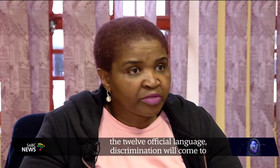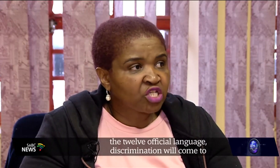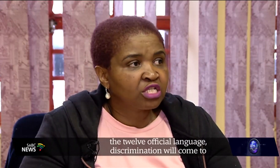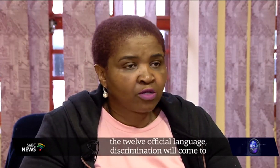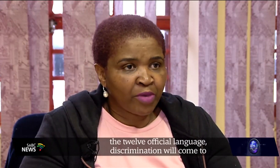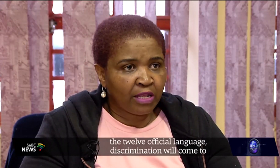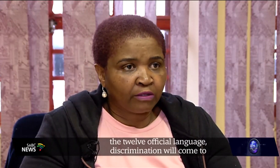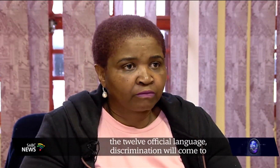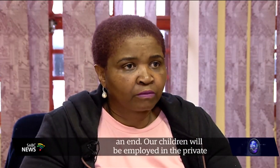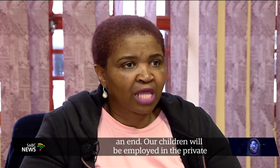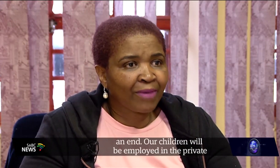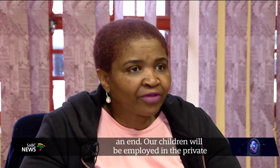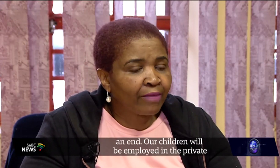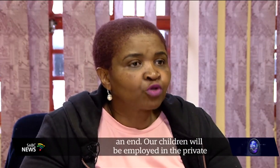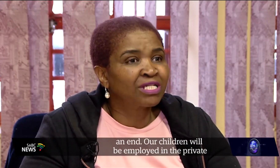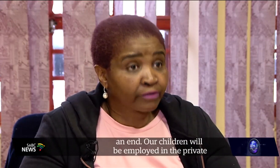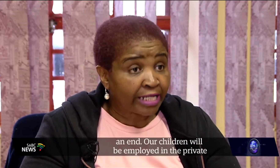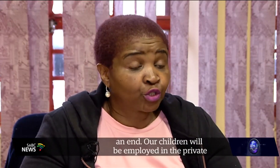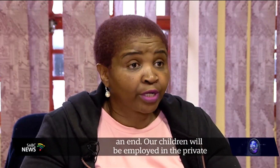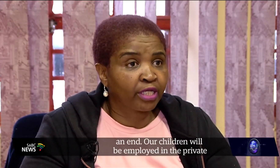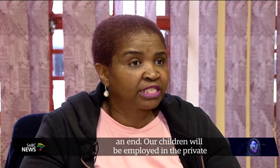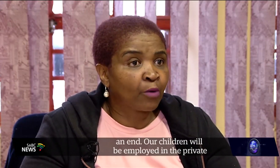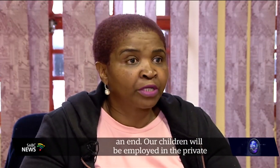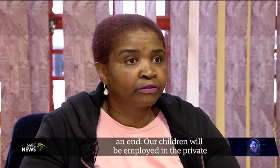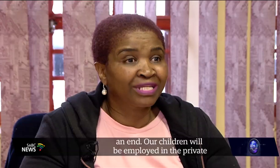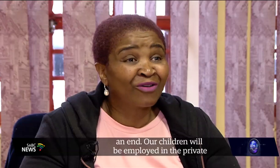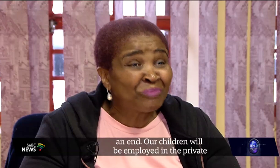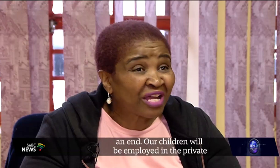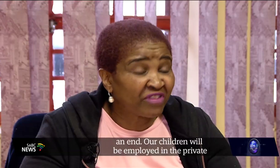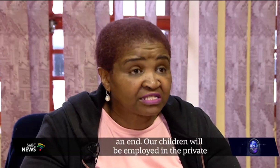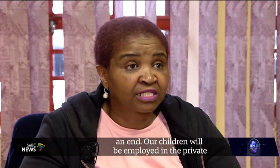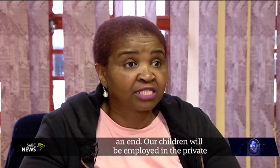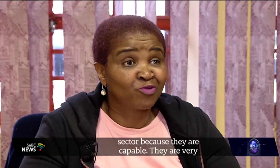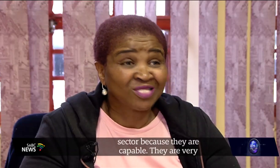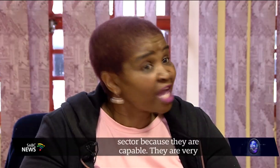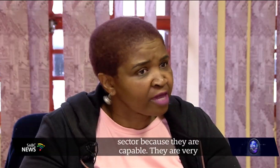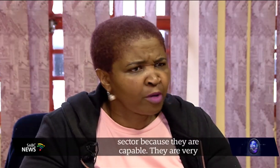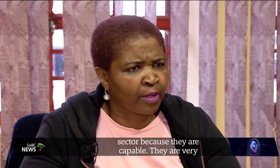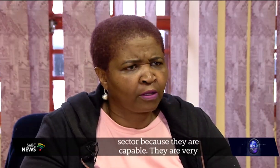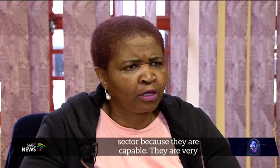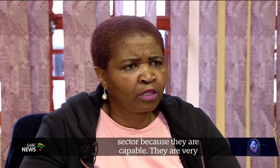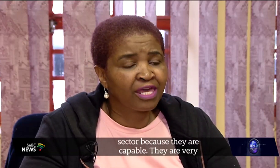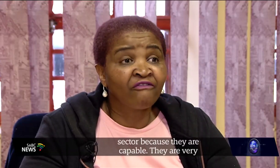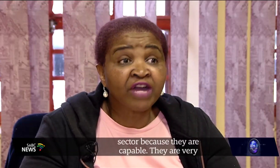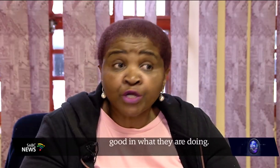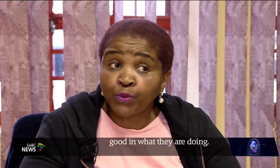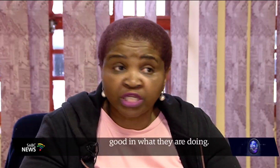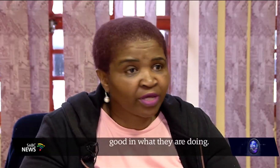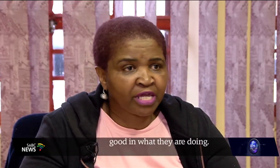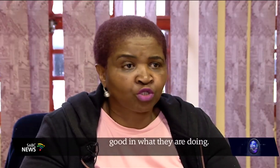Discrimination is our pen. Abantwana bethu bazaqeshwa ezindaweni nakwi-private sectors because they are capable. They are very good in what they are